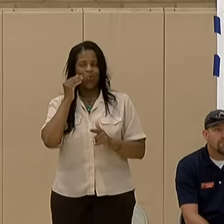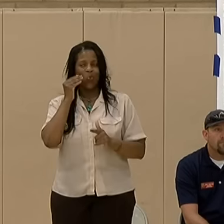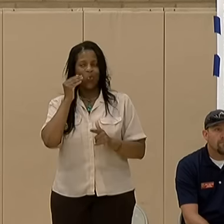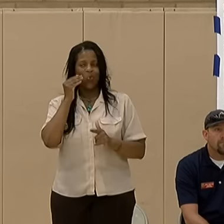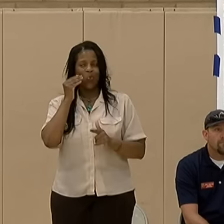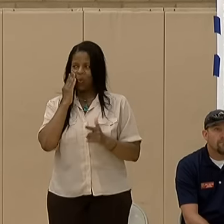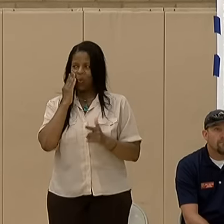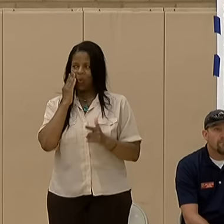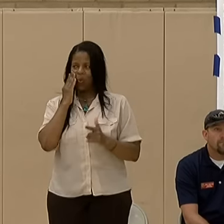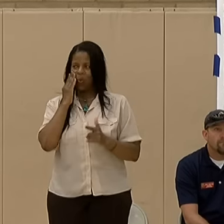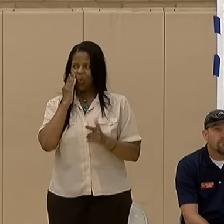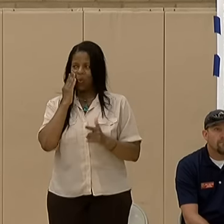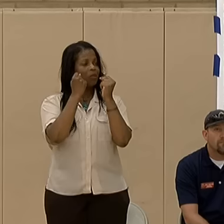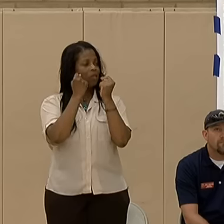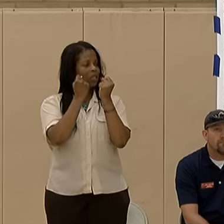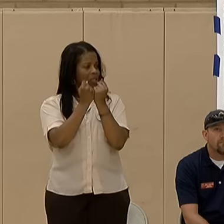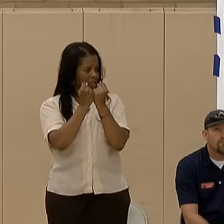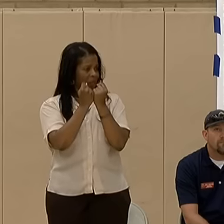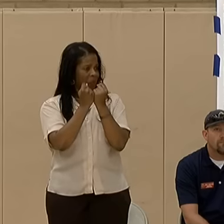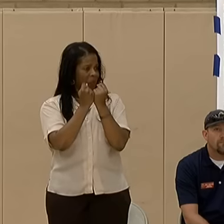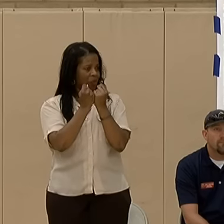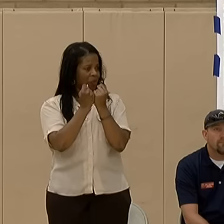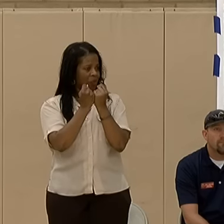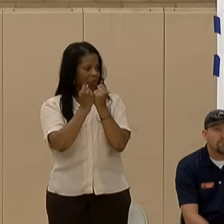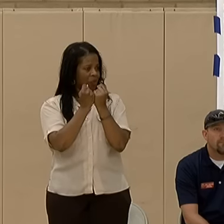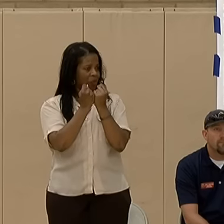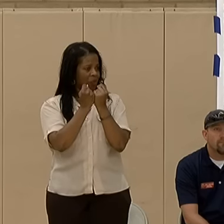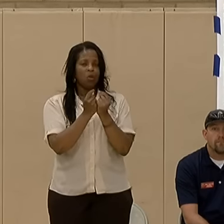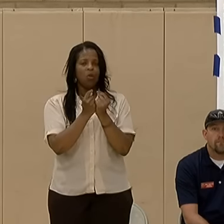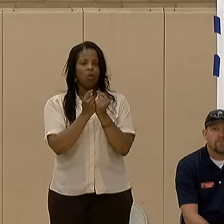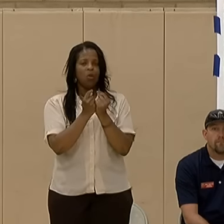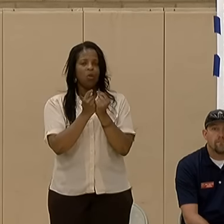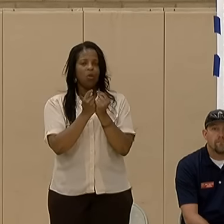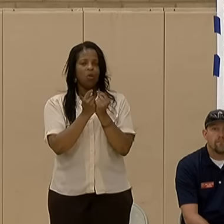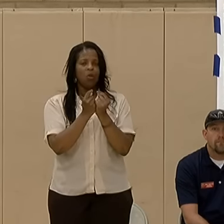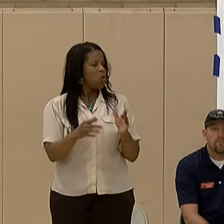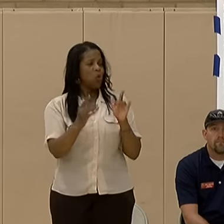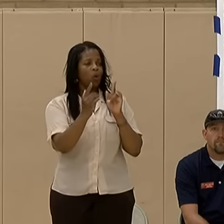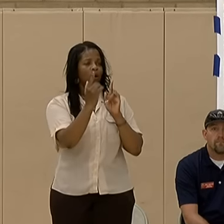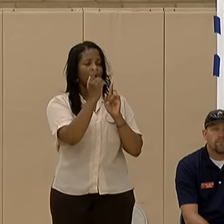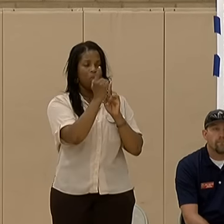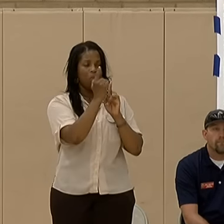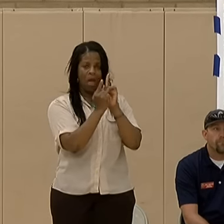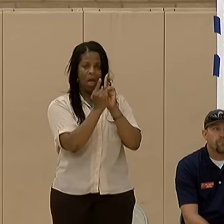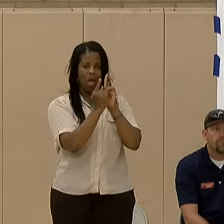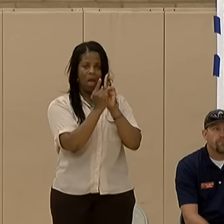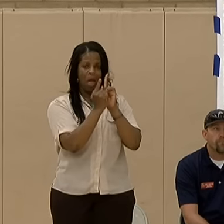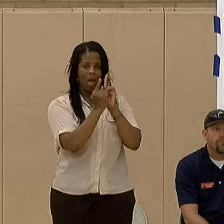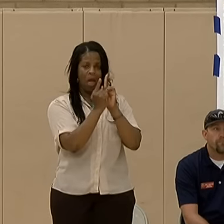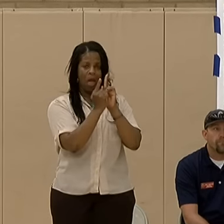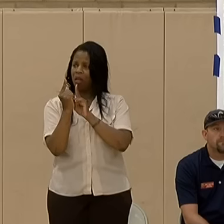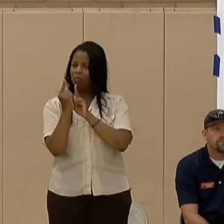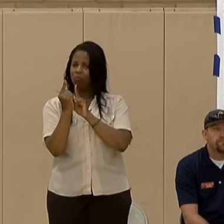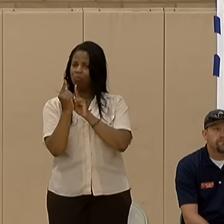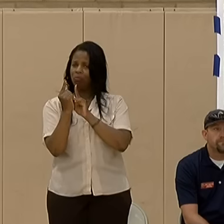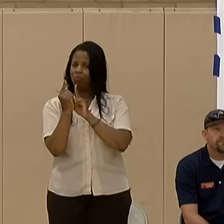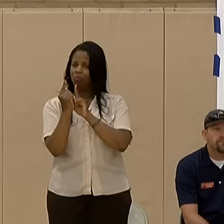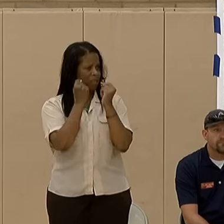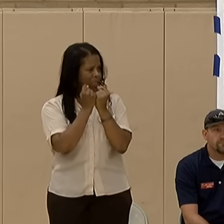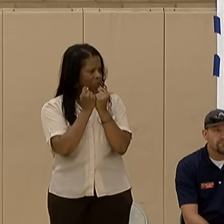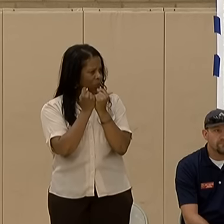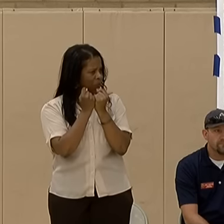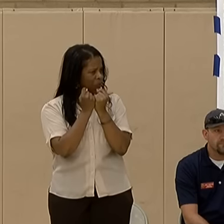Again, this is a team effort. You've met the team up here, the firefighters, but you're part of the team